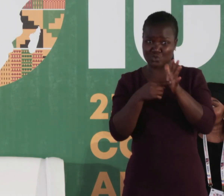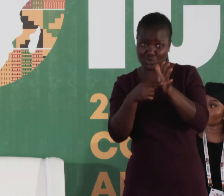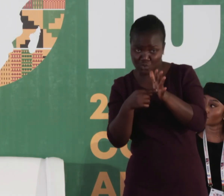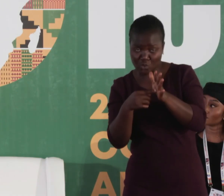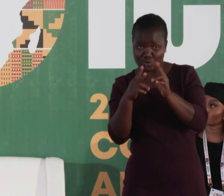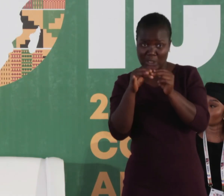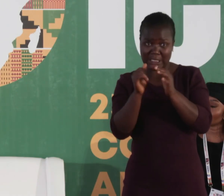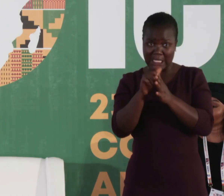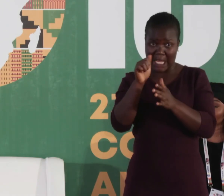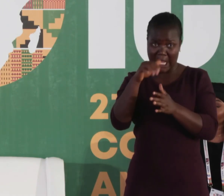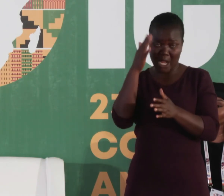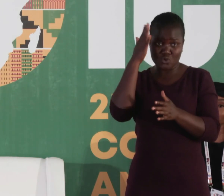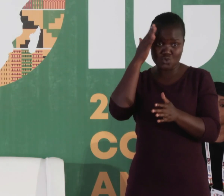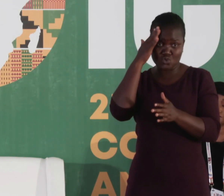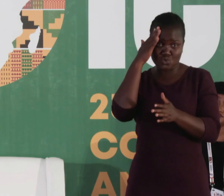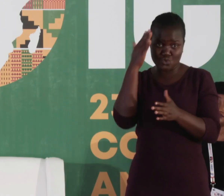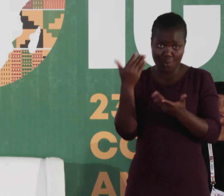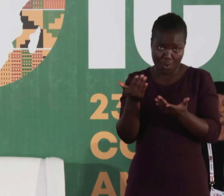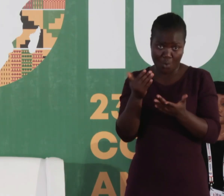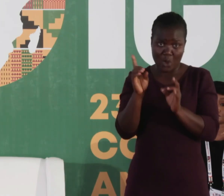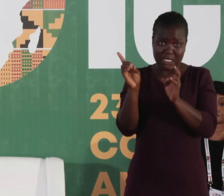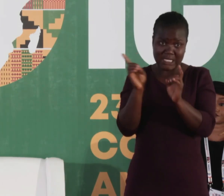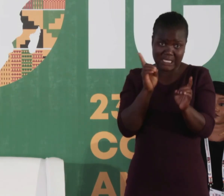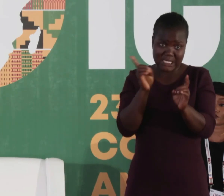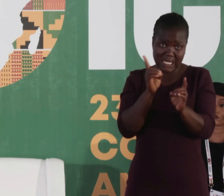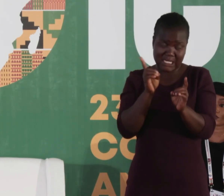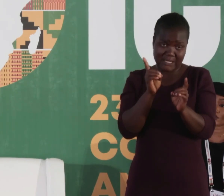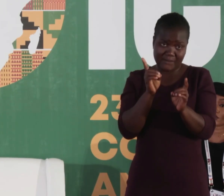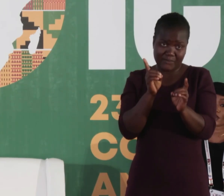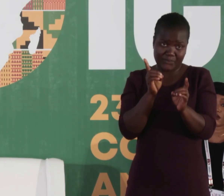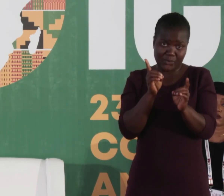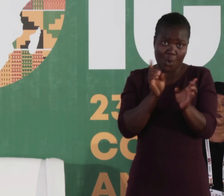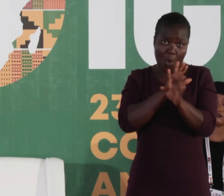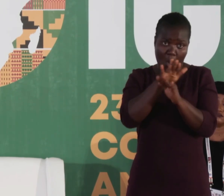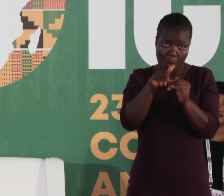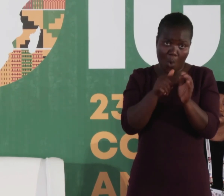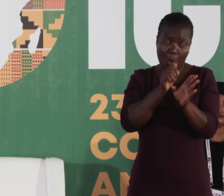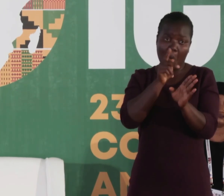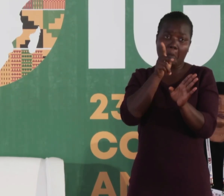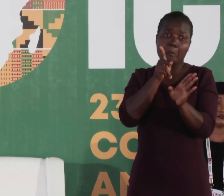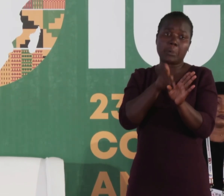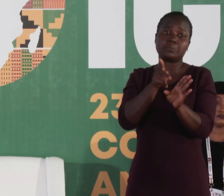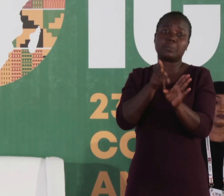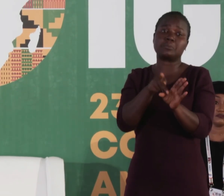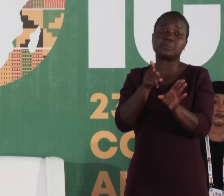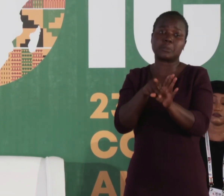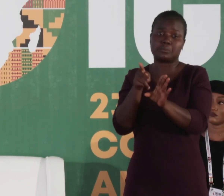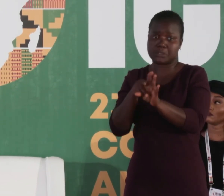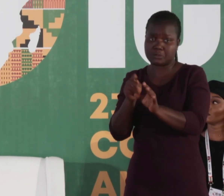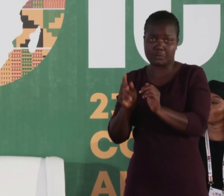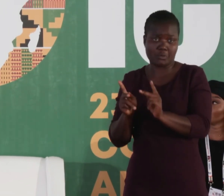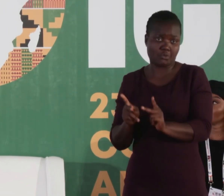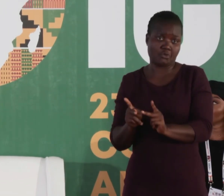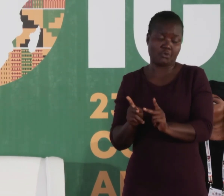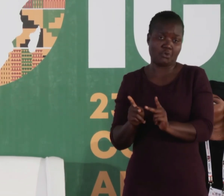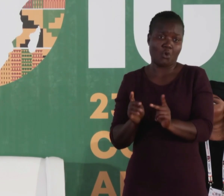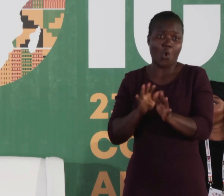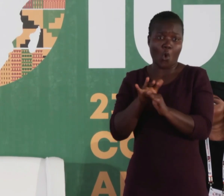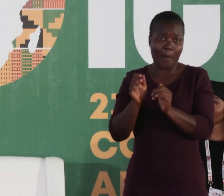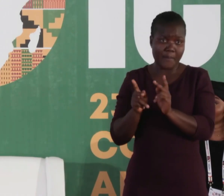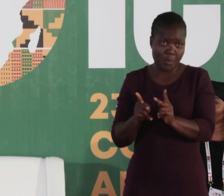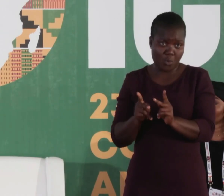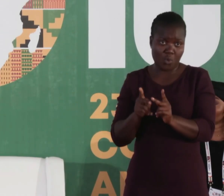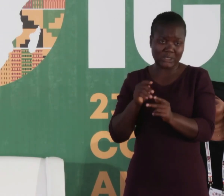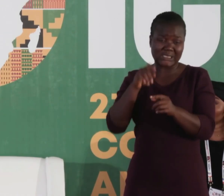were completed within window, and with participants were tested HIV negative. We also found